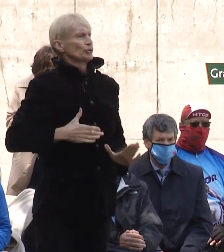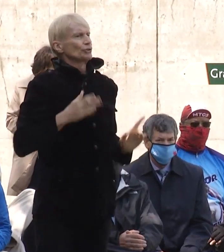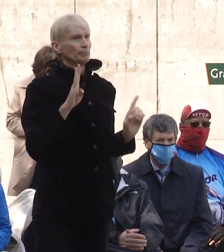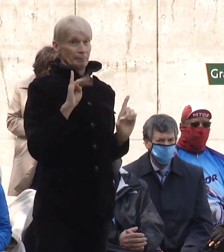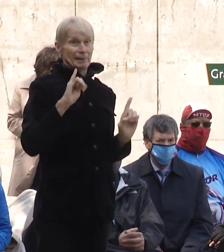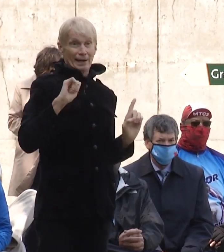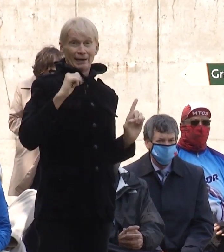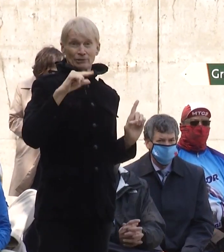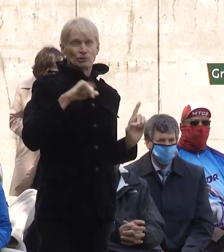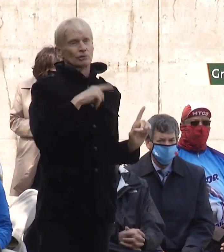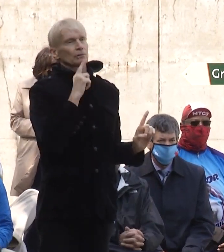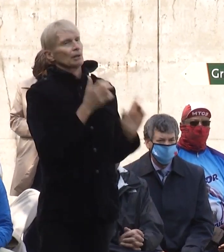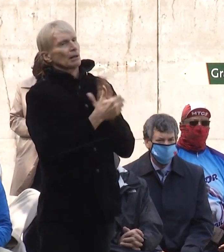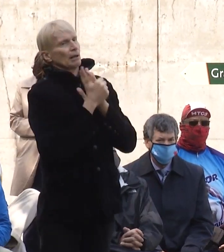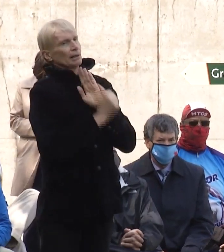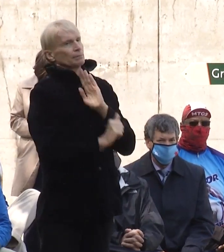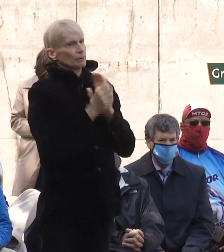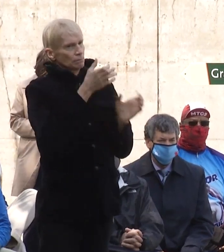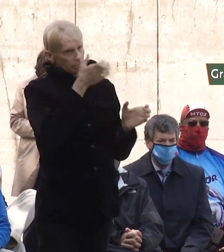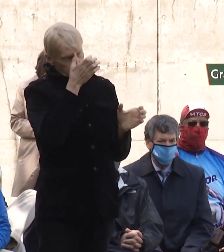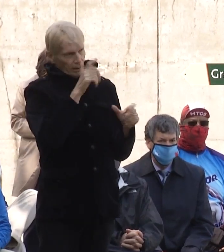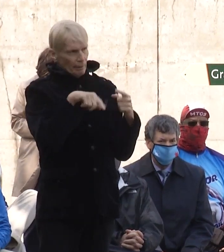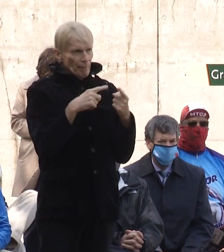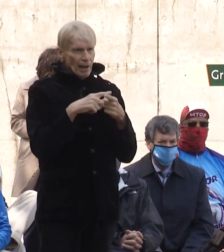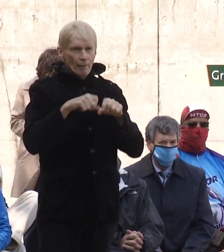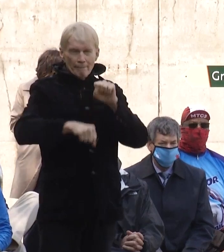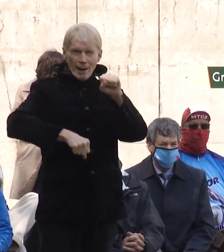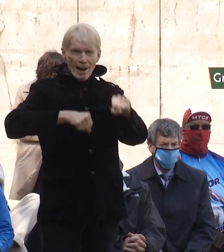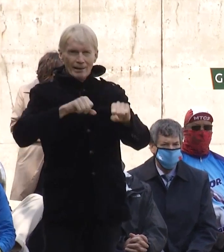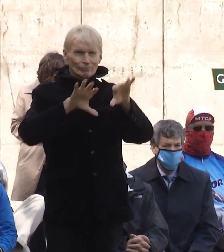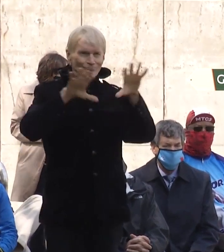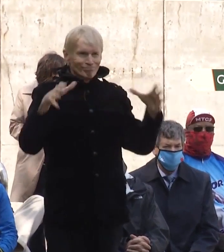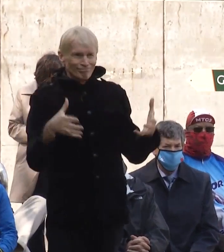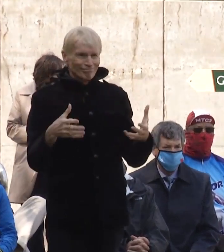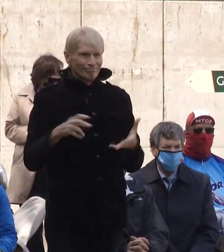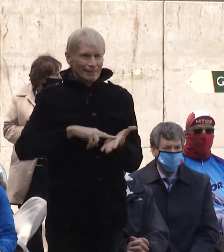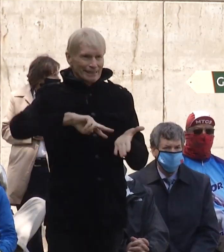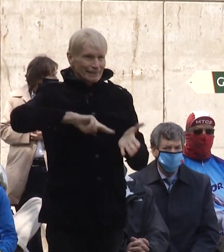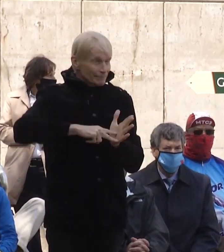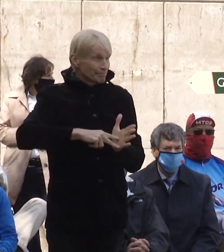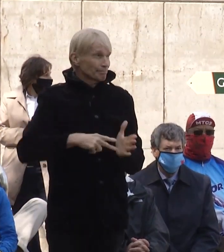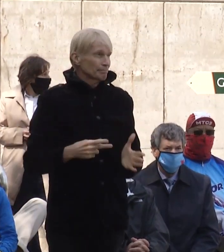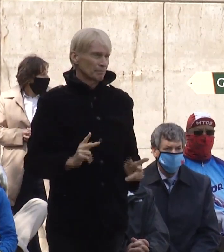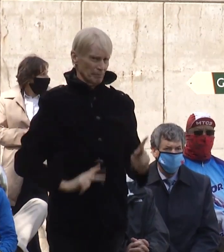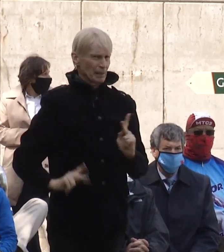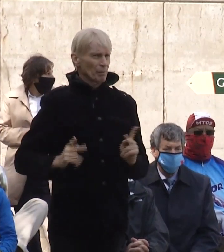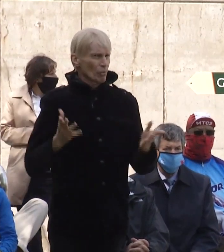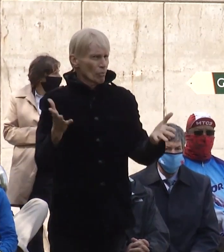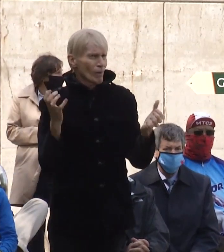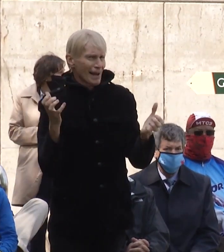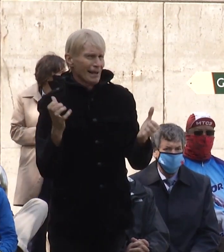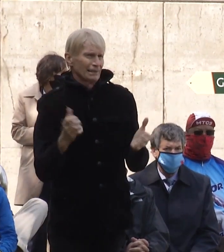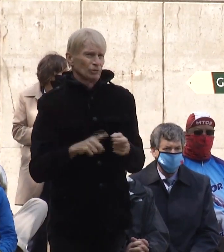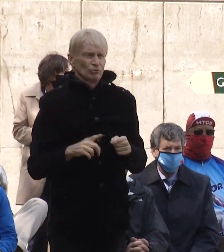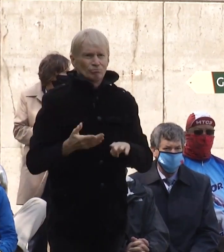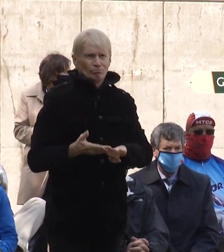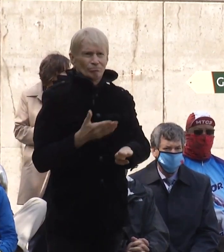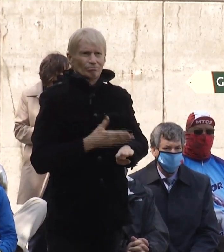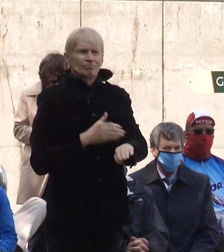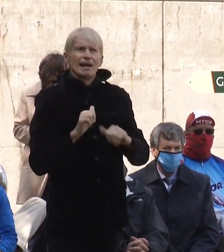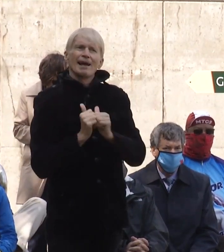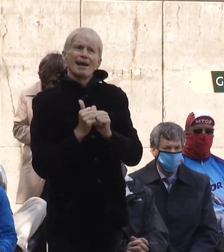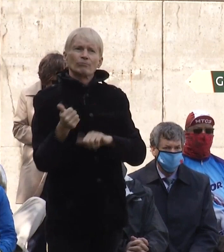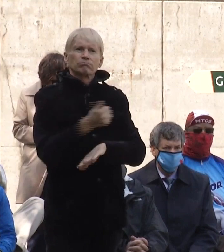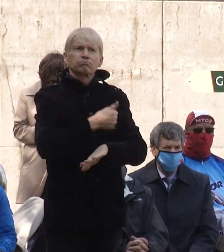the expert on all the things that we're doing regarding biking. But, you know, people are looking for alternative ways to get to and from